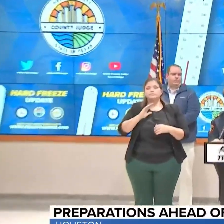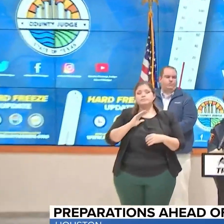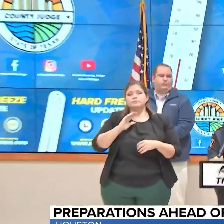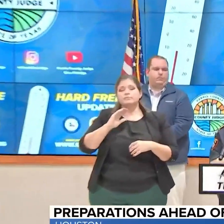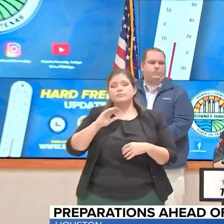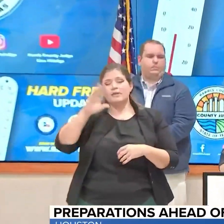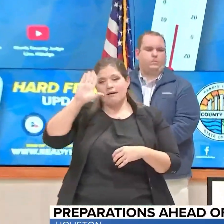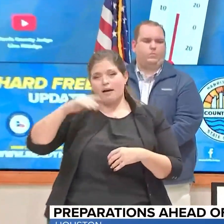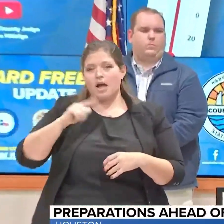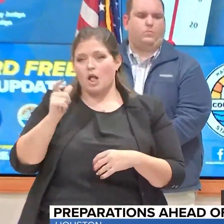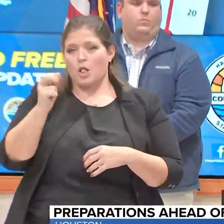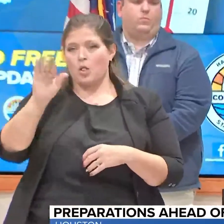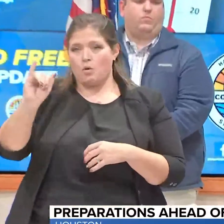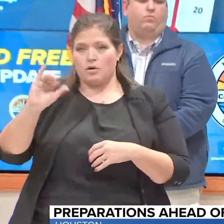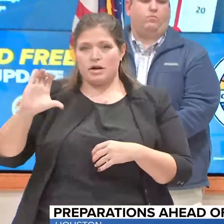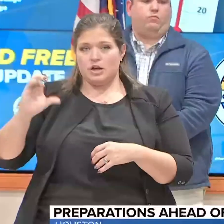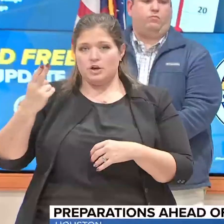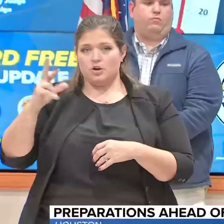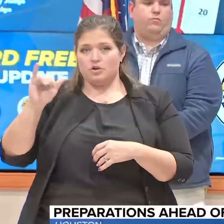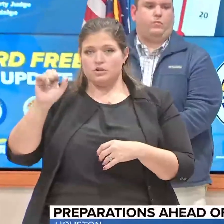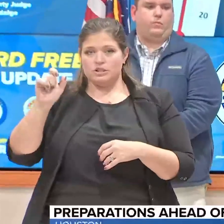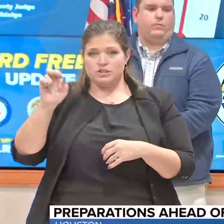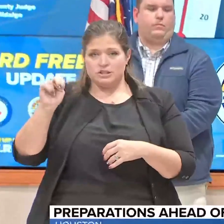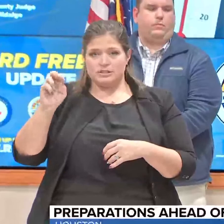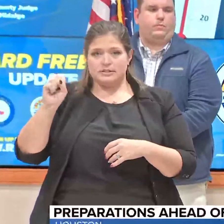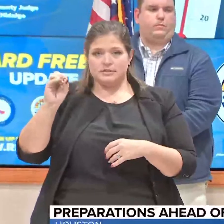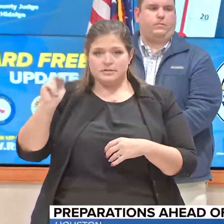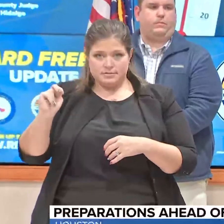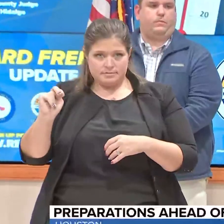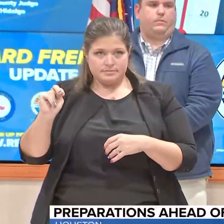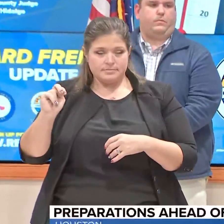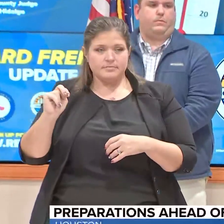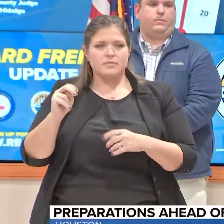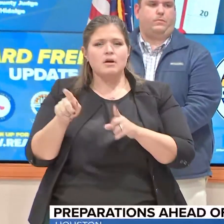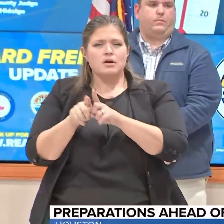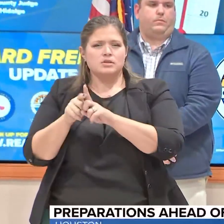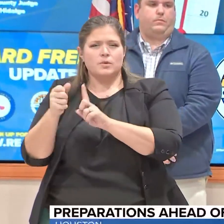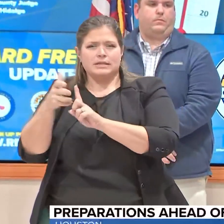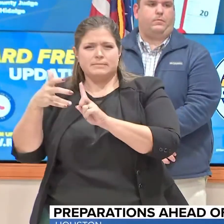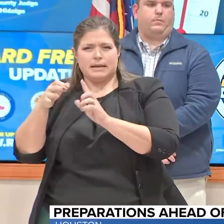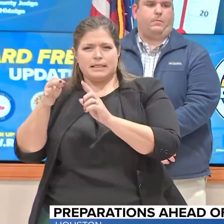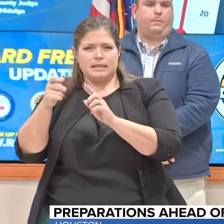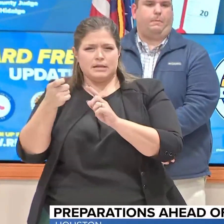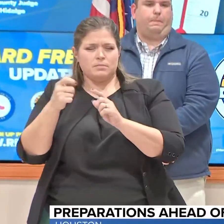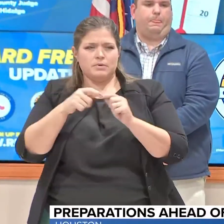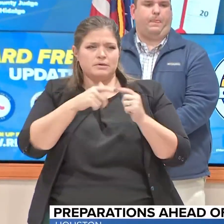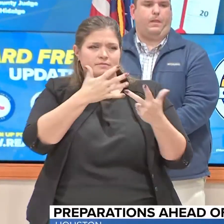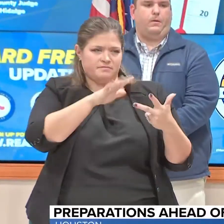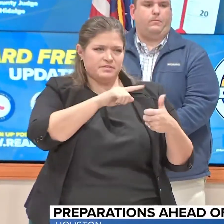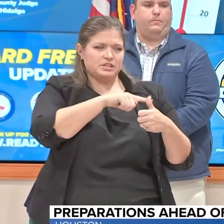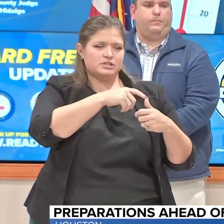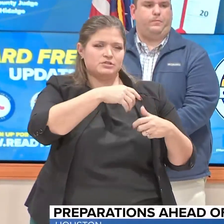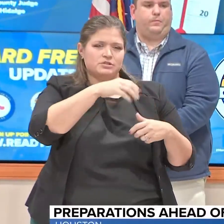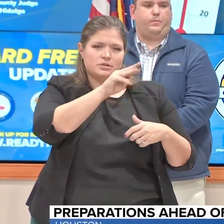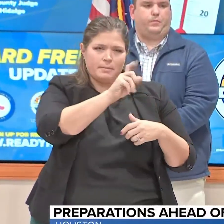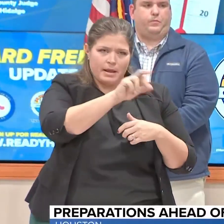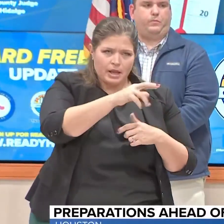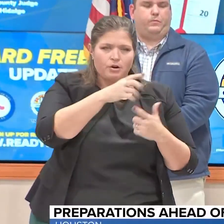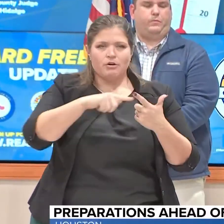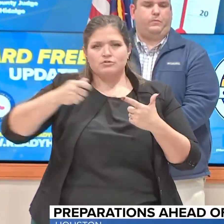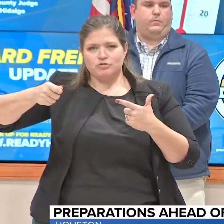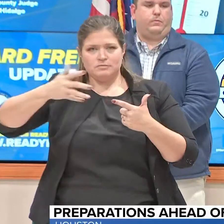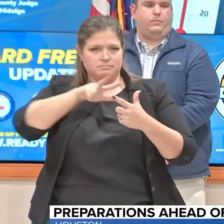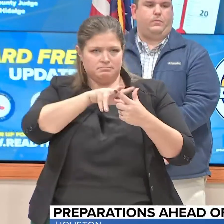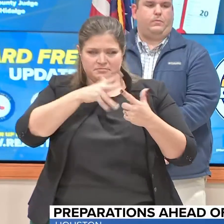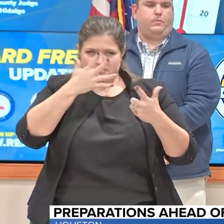Marshal. I'd also like to expand a little bit. Judge Hidalgo and Mayor Turner did a phenomenal job of explaining the